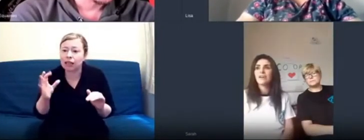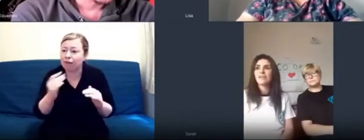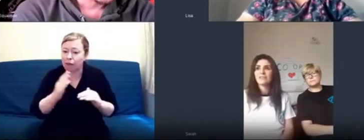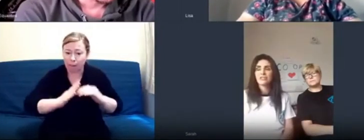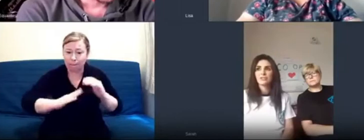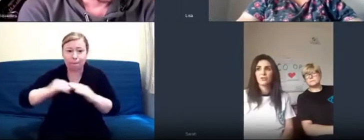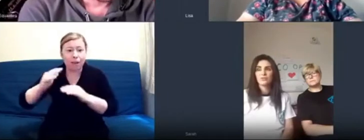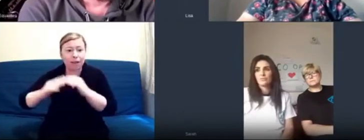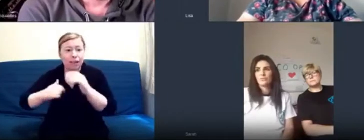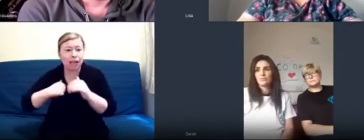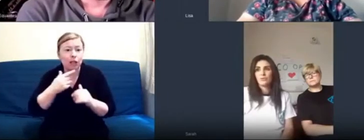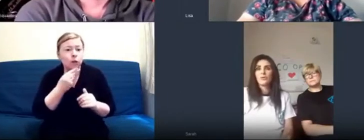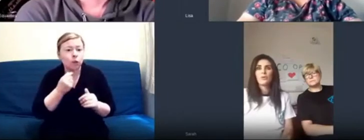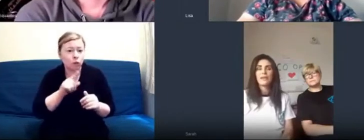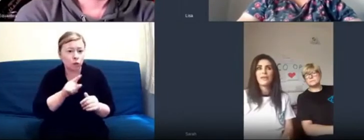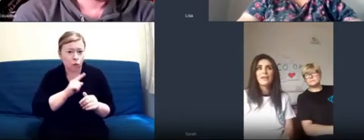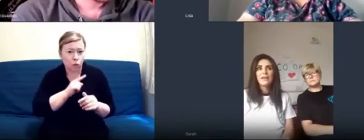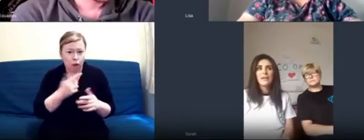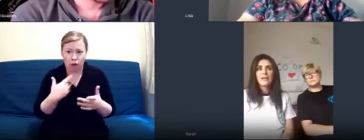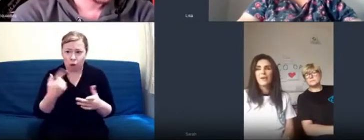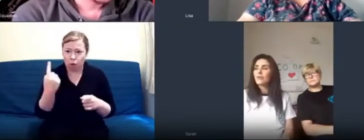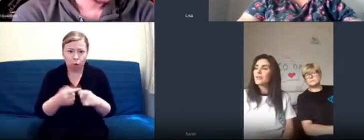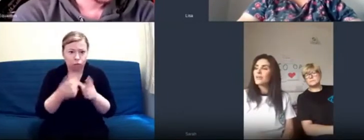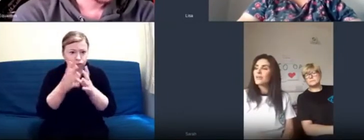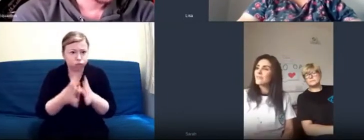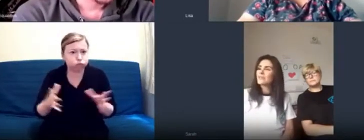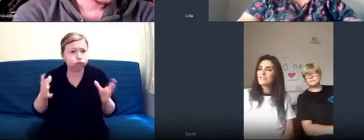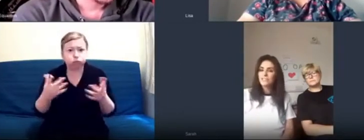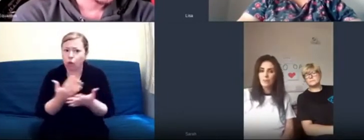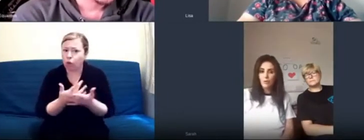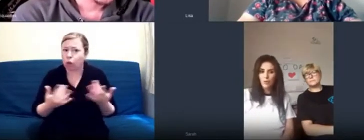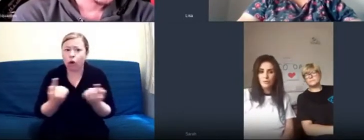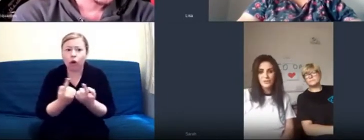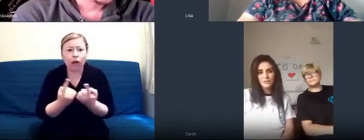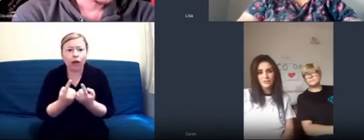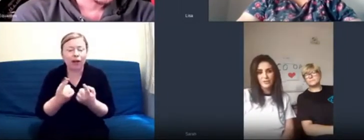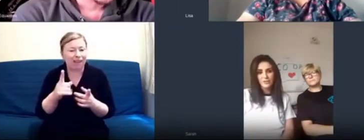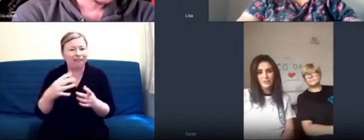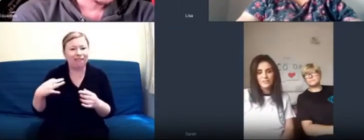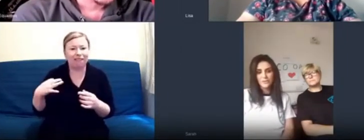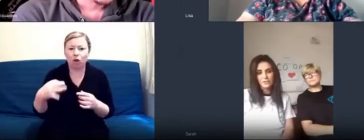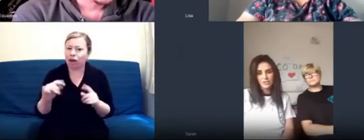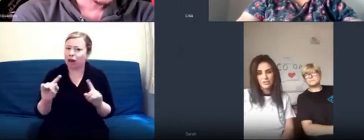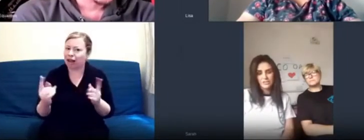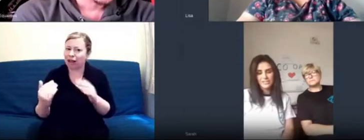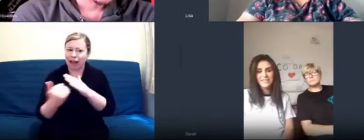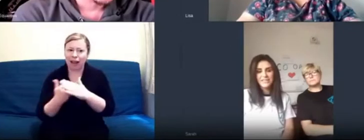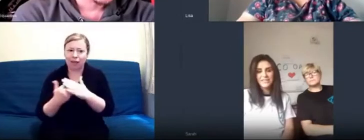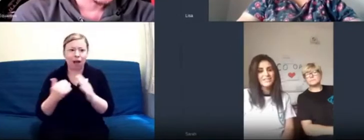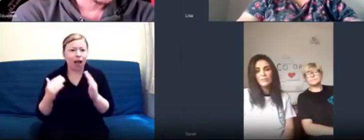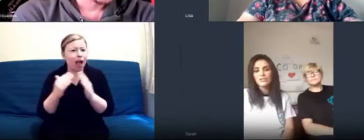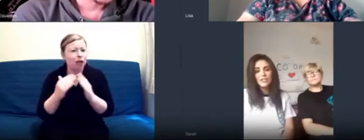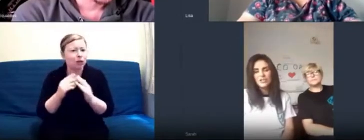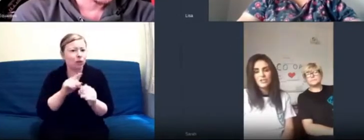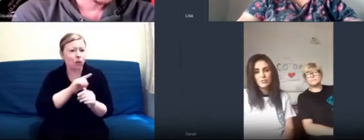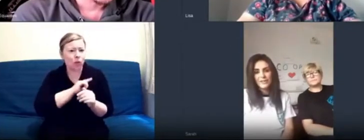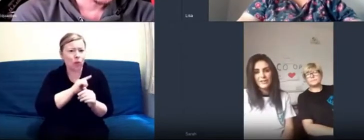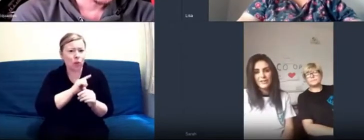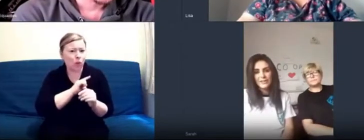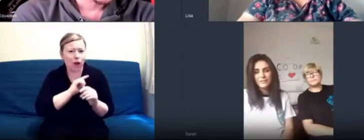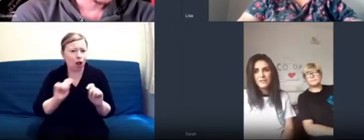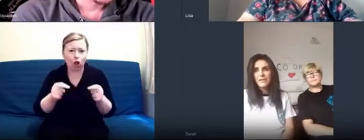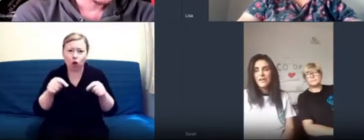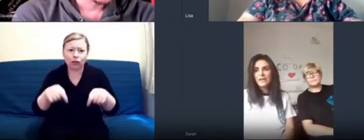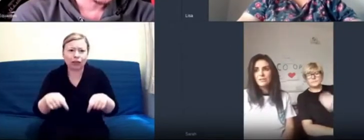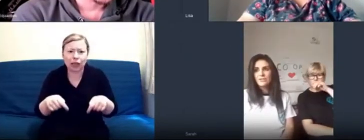a rate that it just blew me away. I couldn't have volunteers at my home because of obviously COVID restrictions. I didn't want strangers knowing